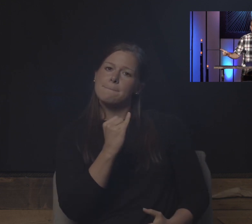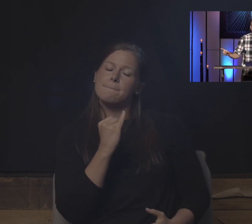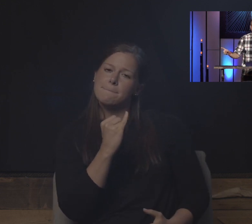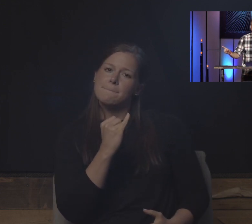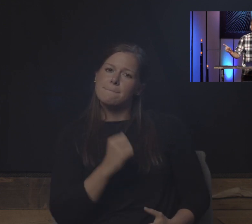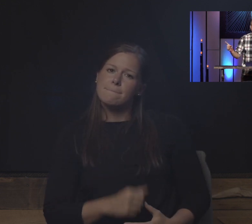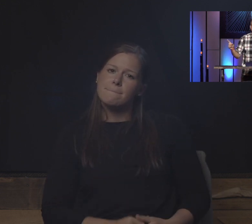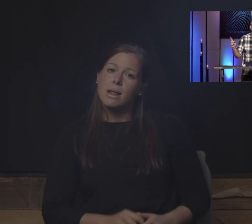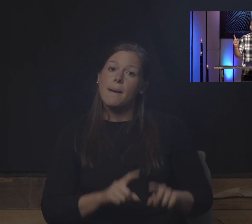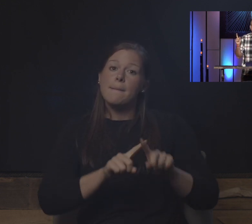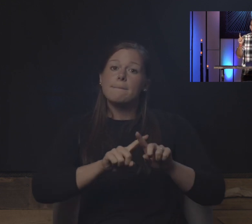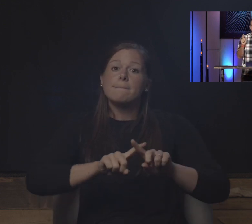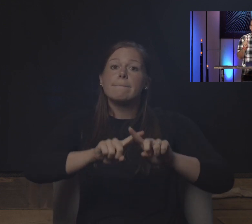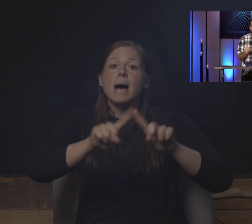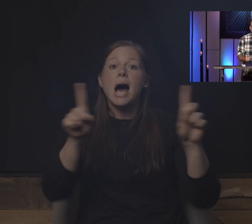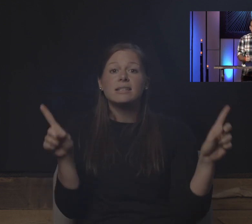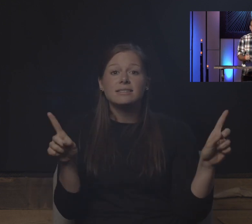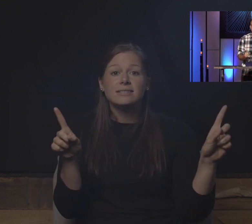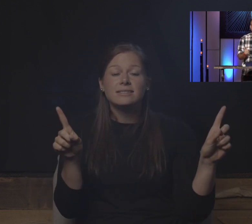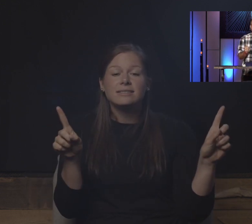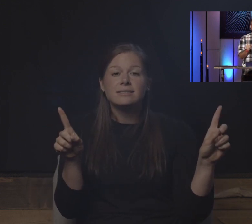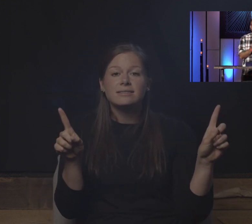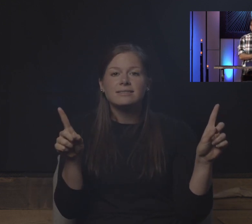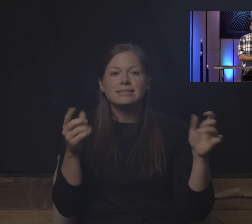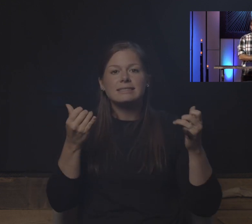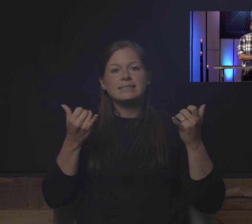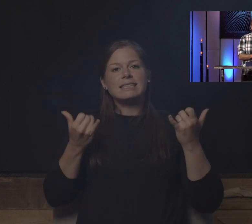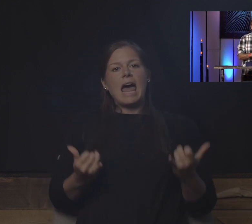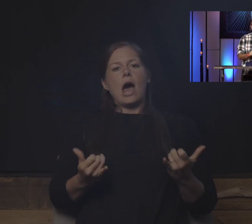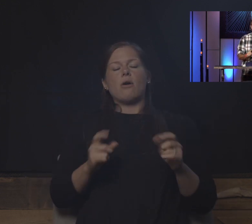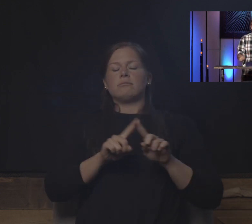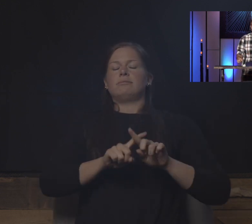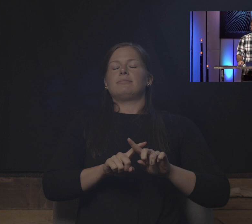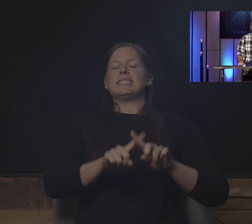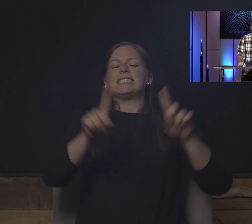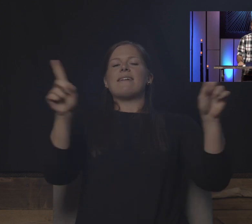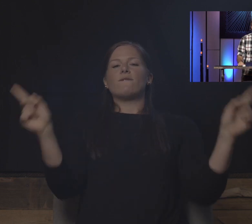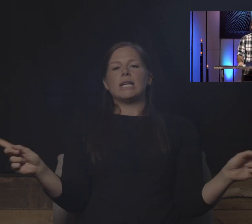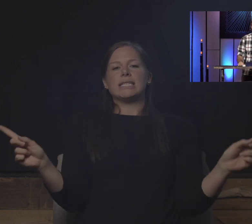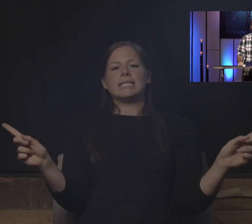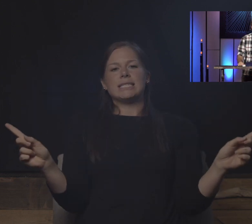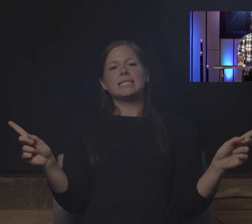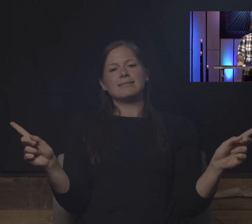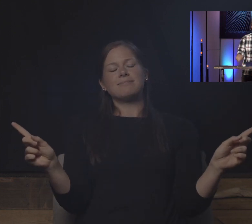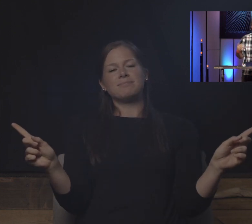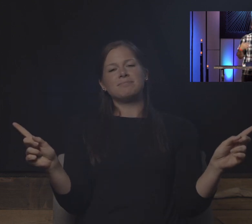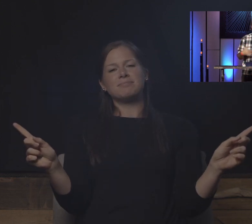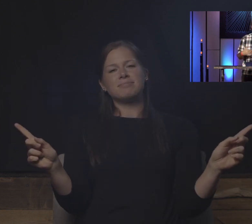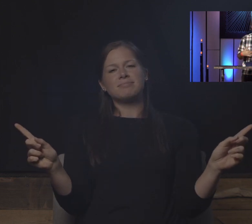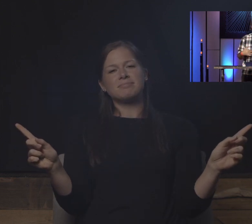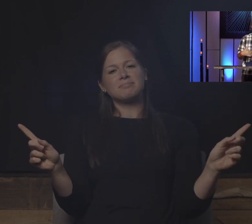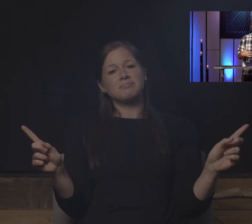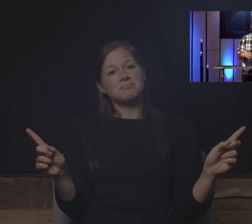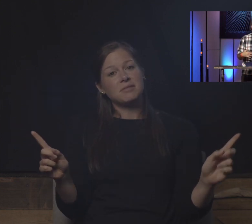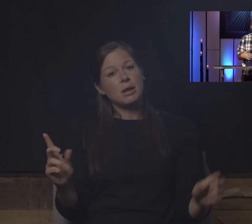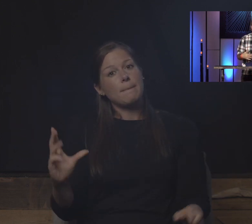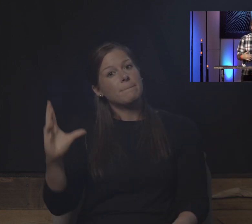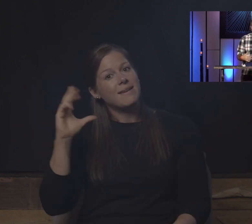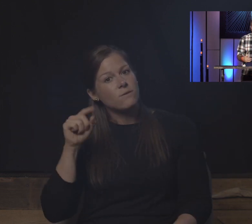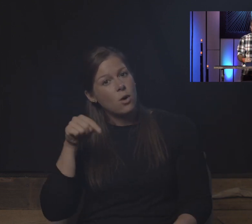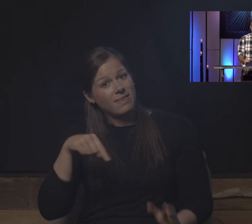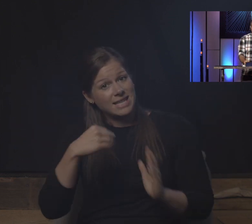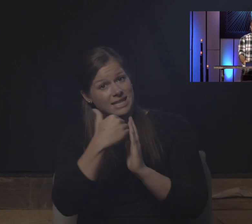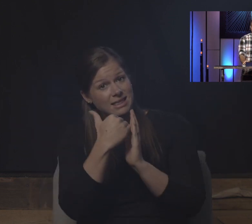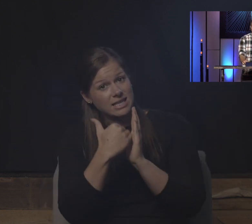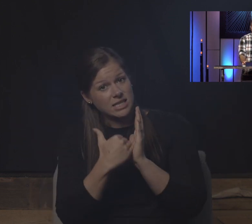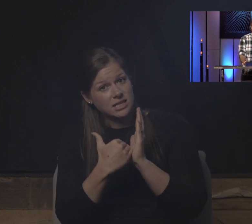anymore. We were once this list. Let that sink in for a